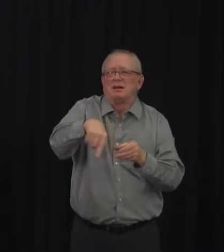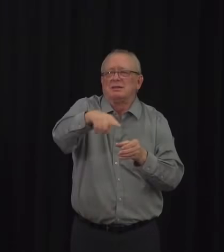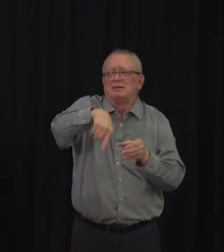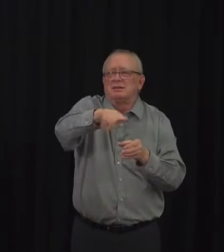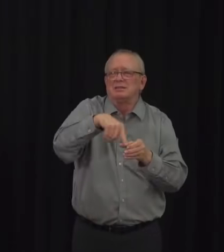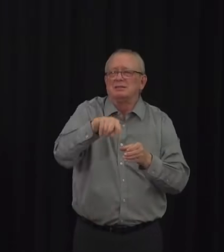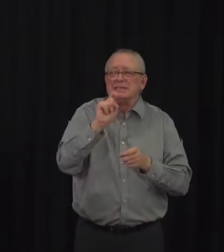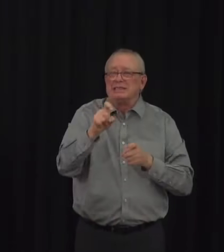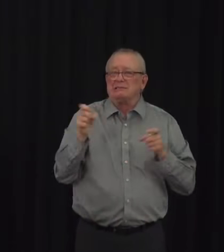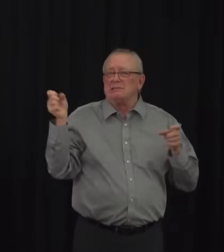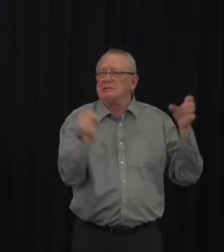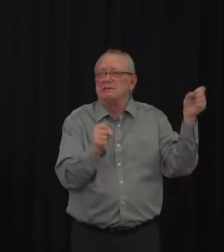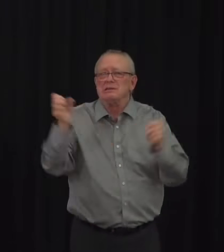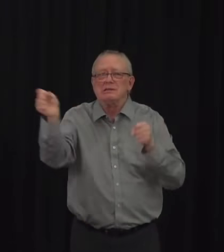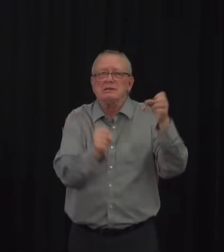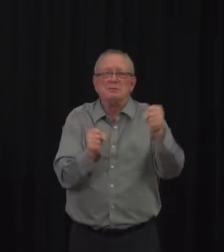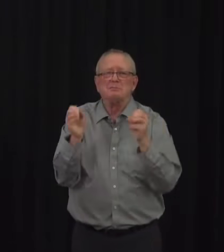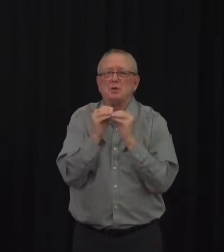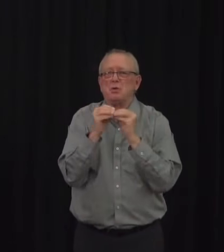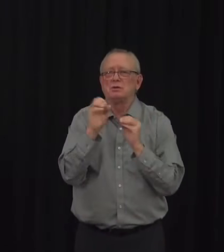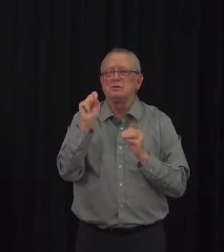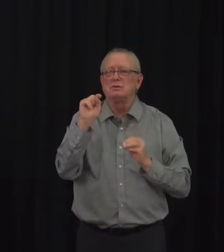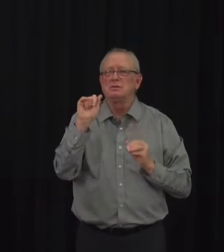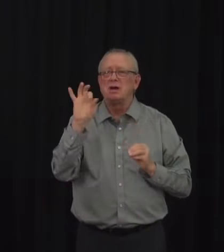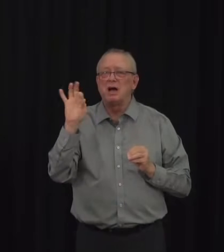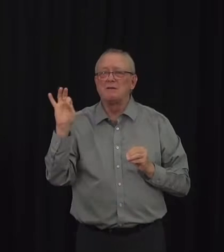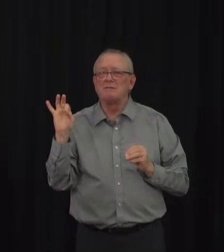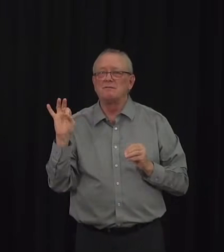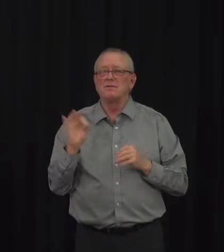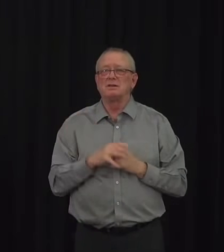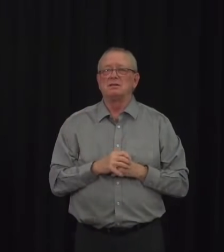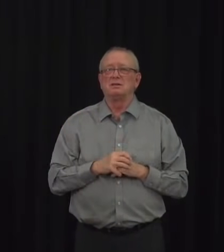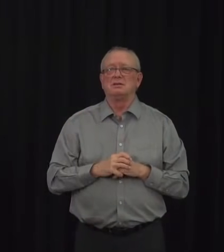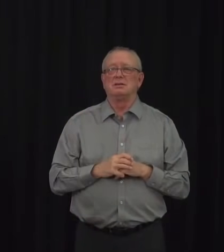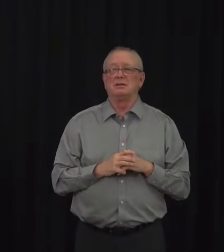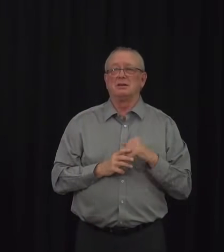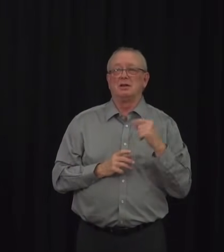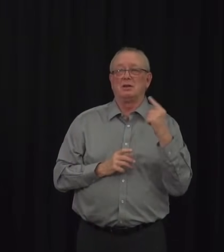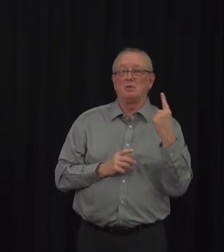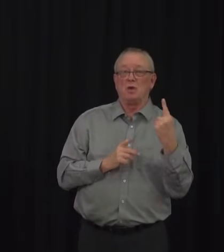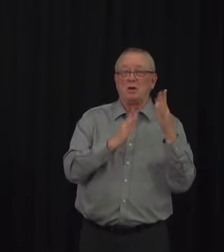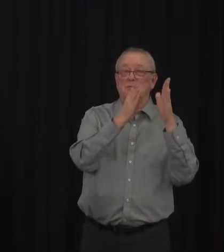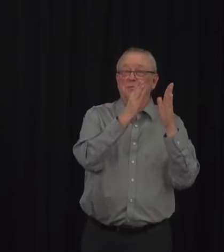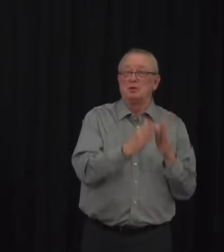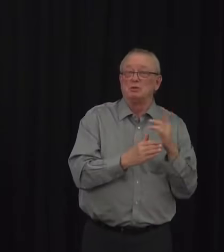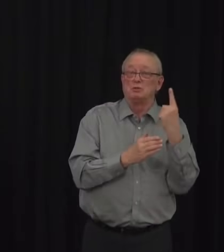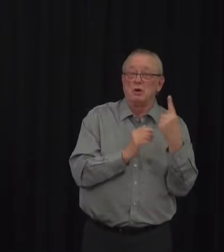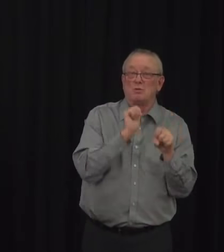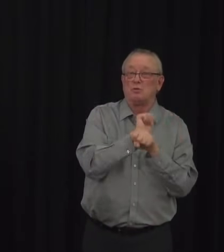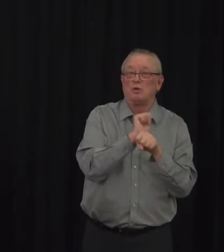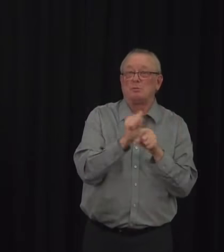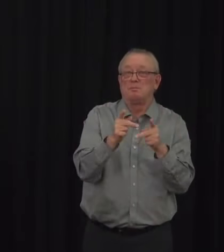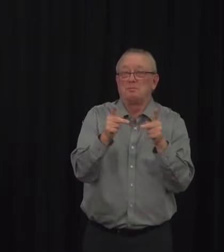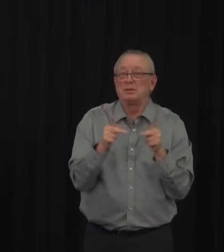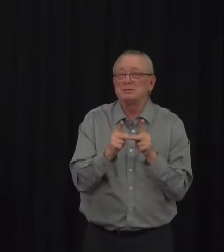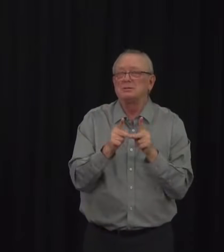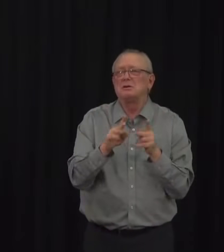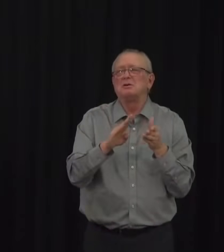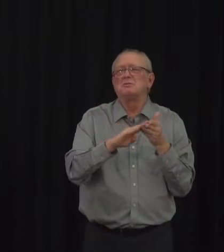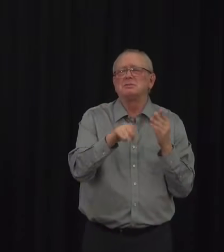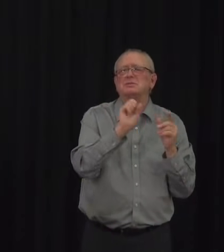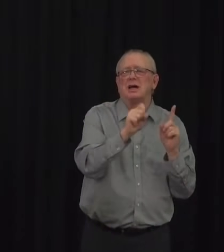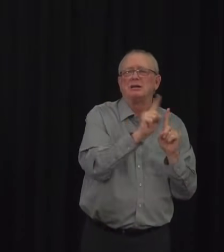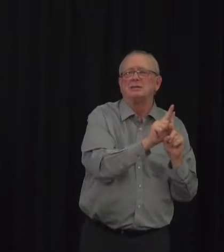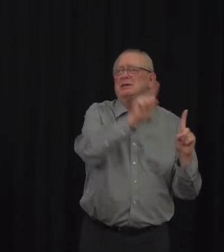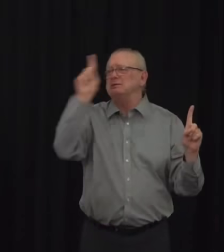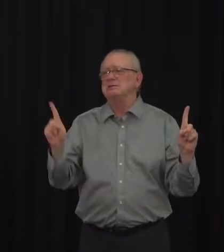in. And so the single site exemptions that I have granted have been on the consideration of the fact that operators simply are